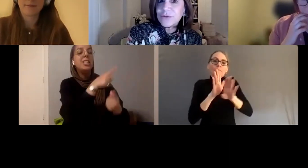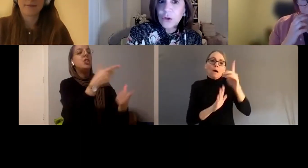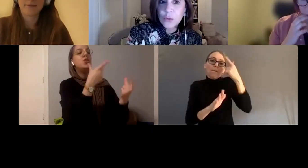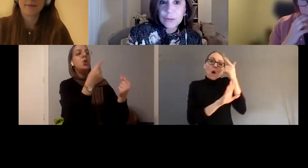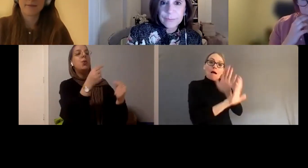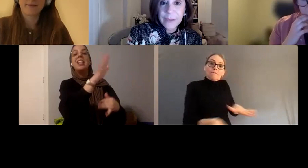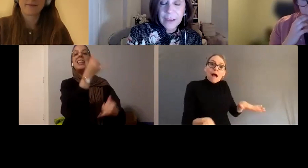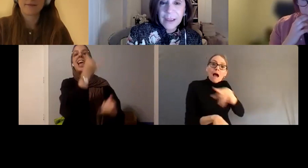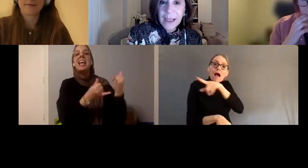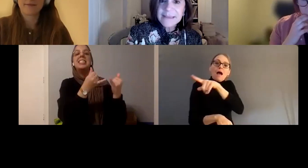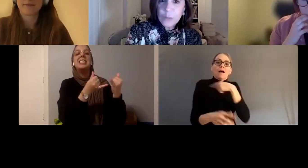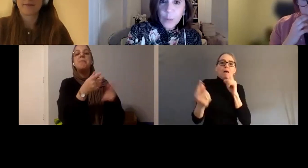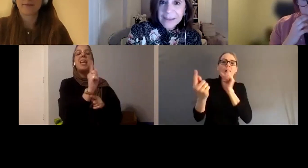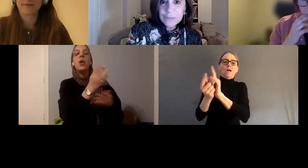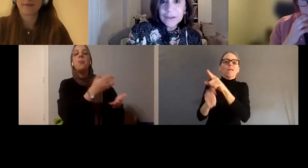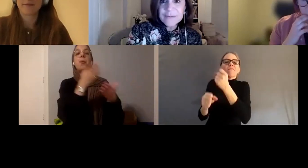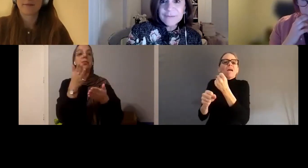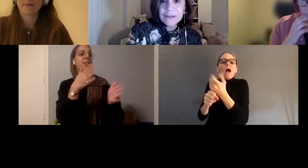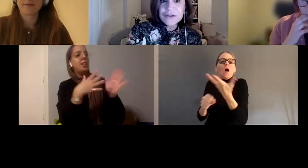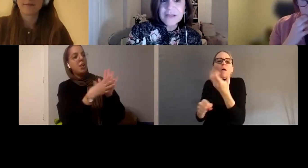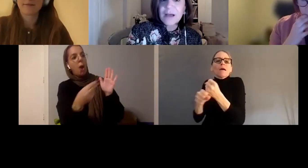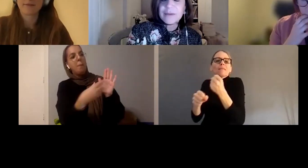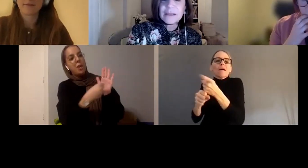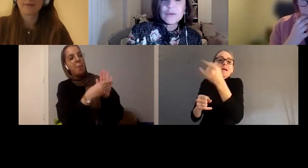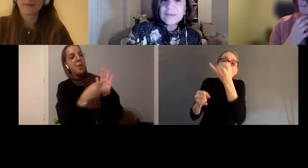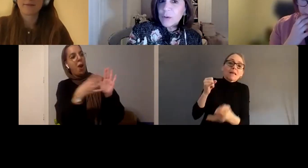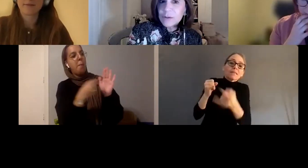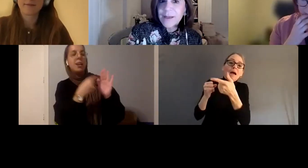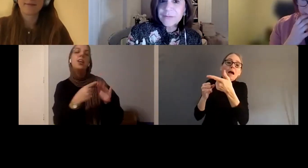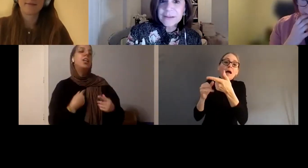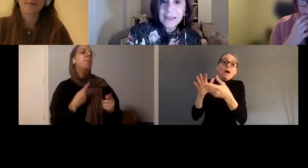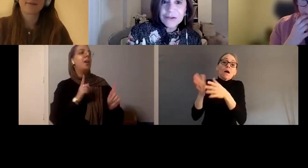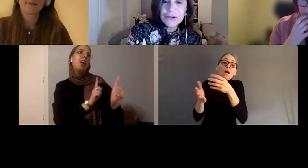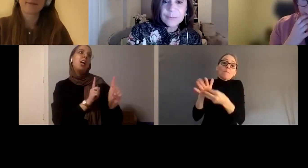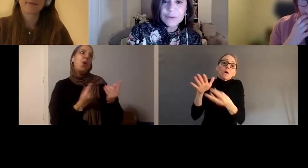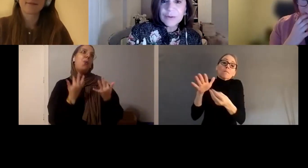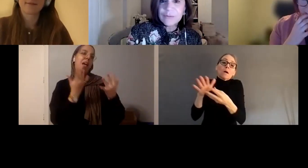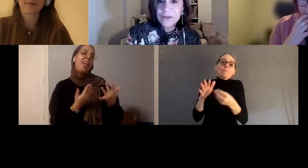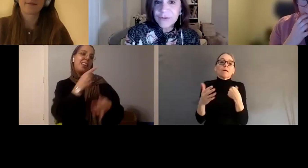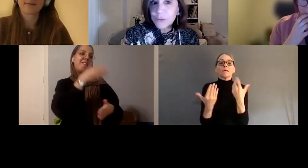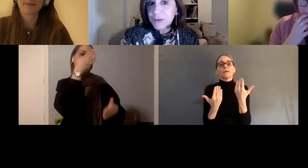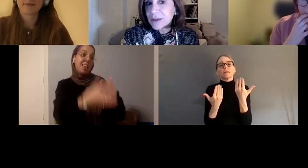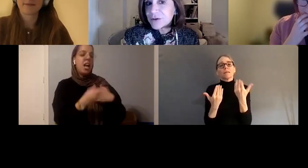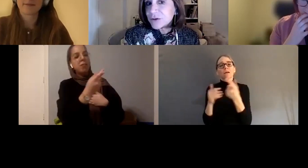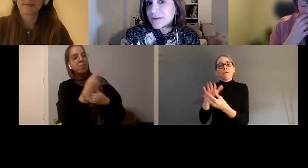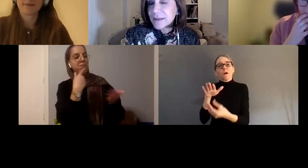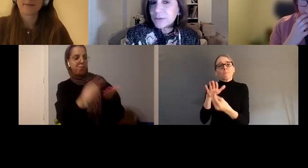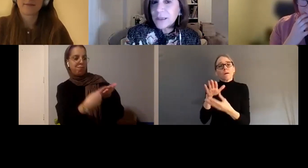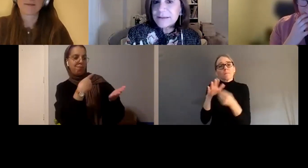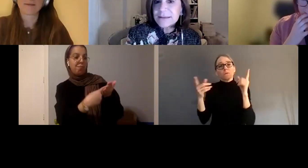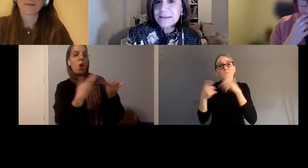proposals of his own. As I waited for him to finish his copying, we spoke about the connection between free association